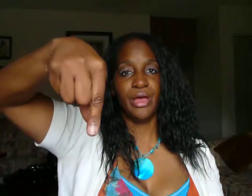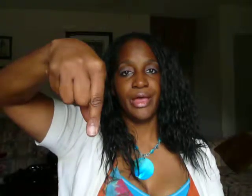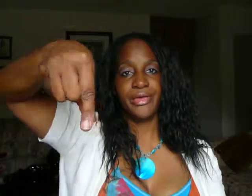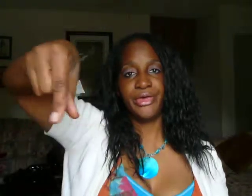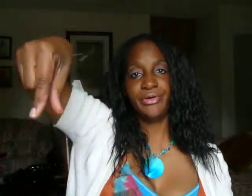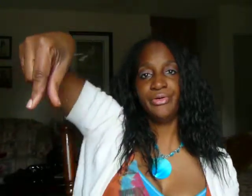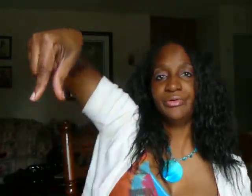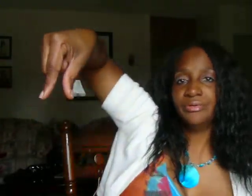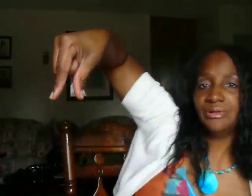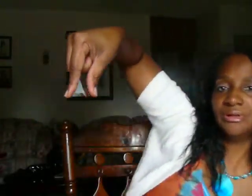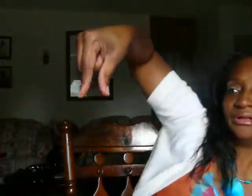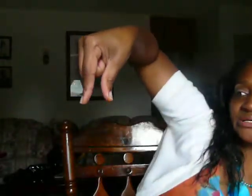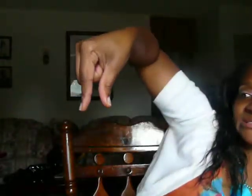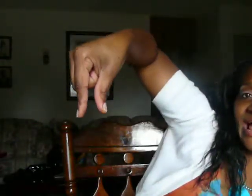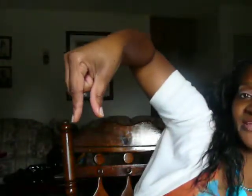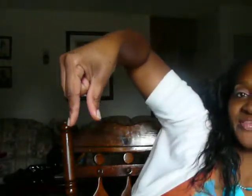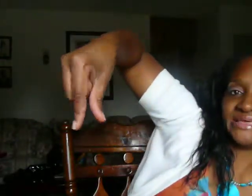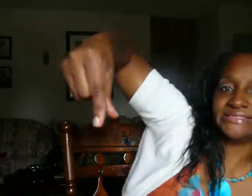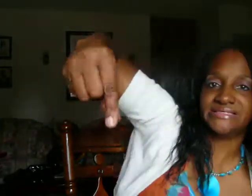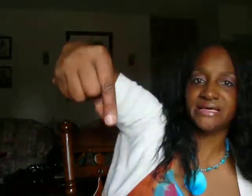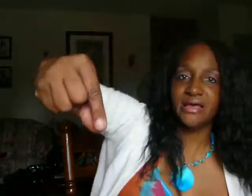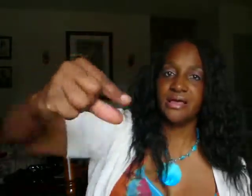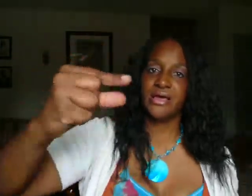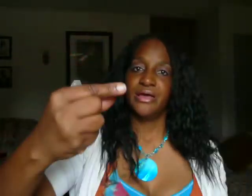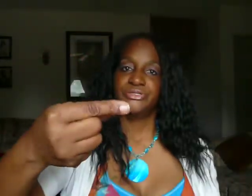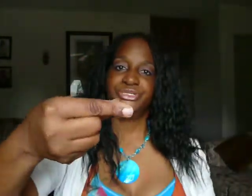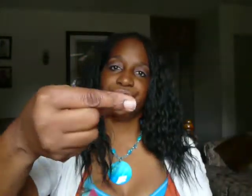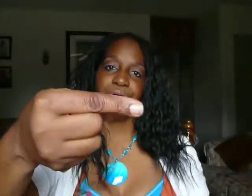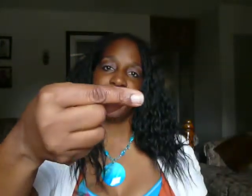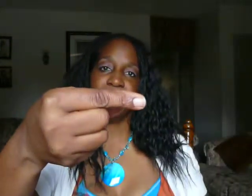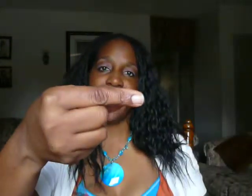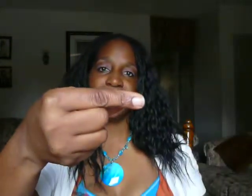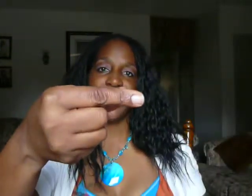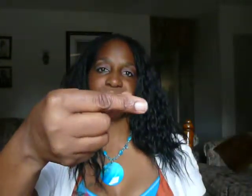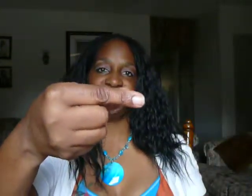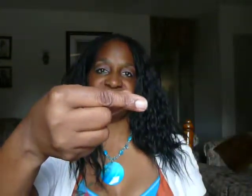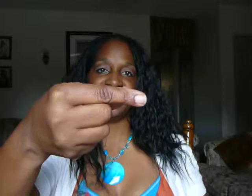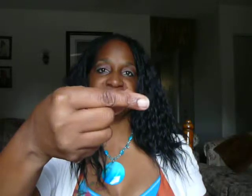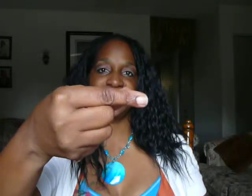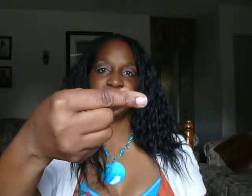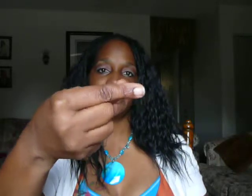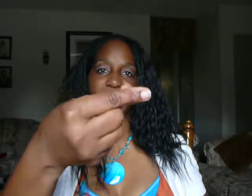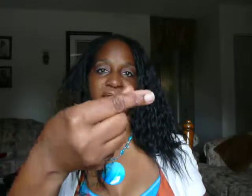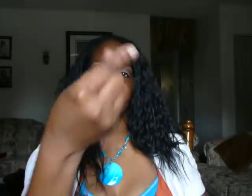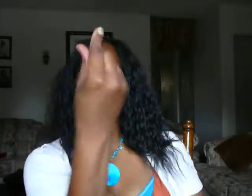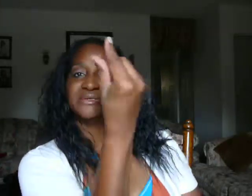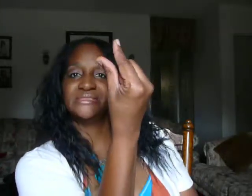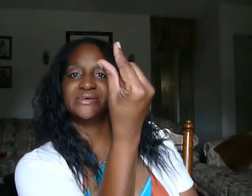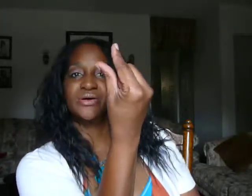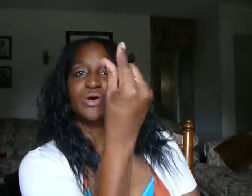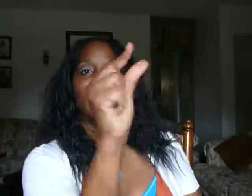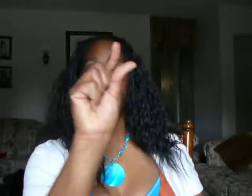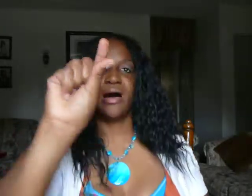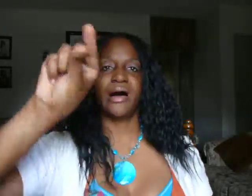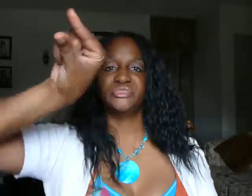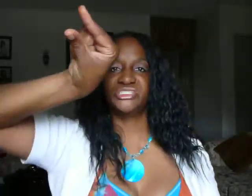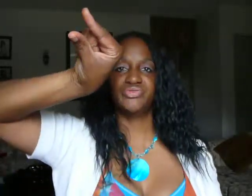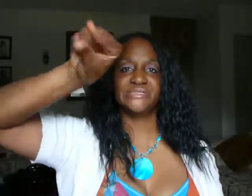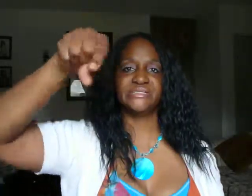And Q looks like this. Do you remember our letter G that looked like this? Well, I'm just twisting this